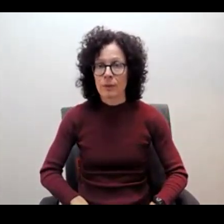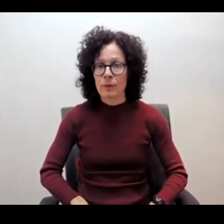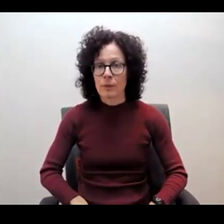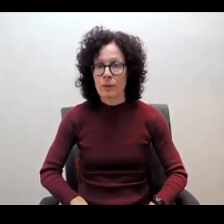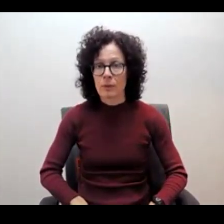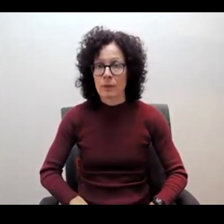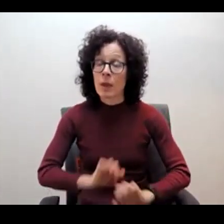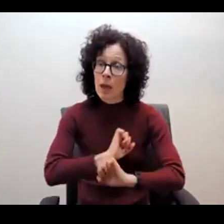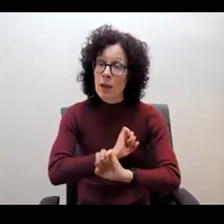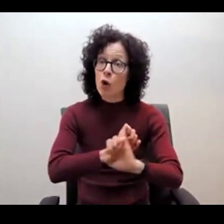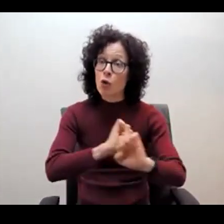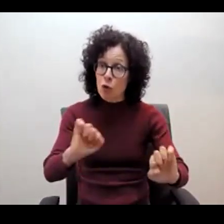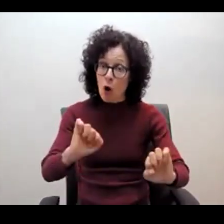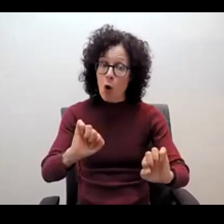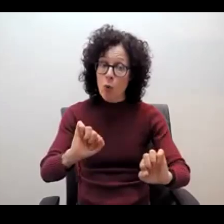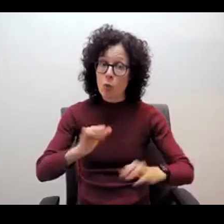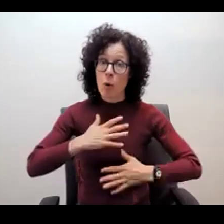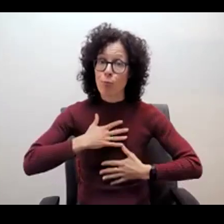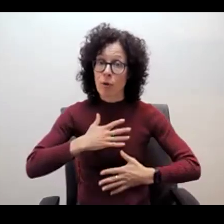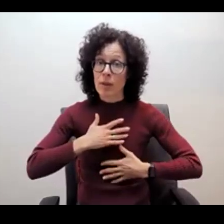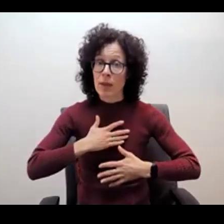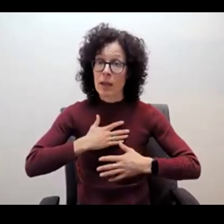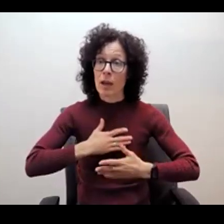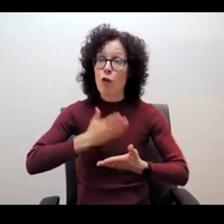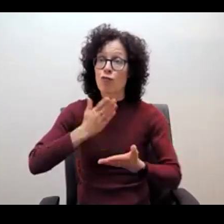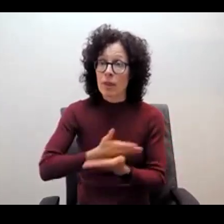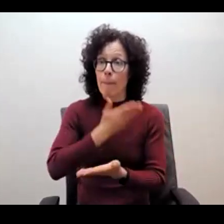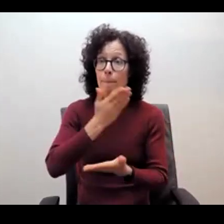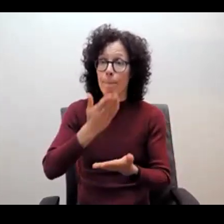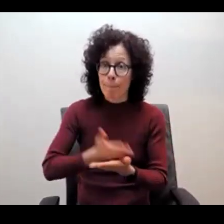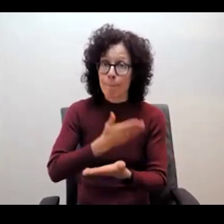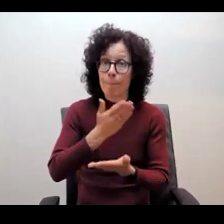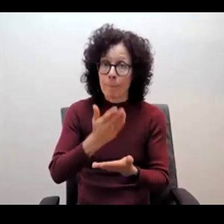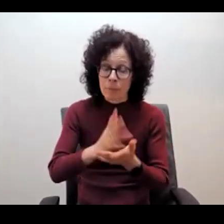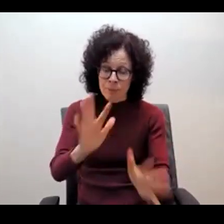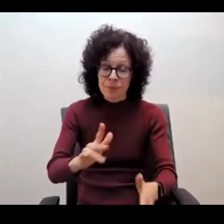In your own breathing rhythm, belly, ribs, and chest on your